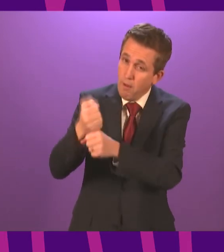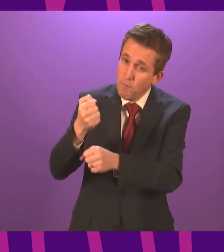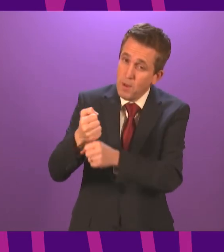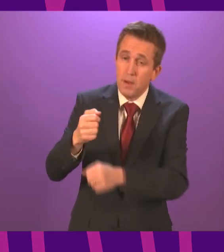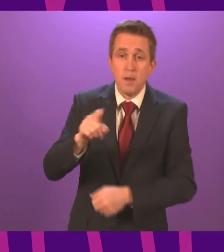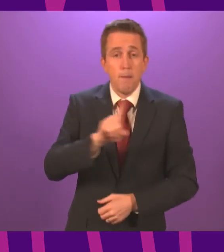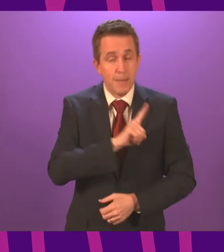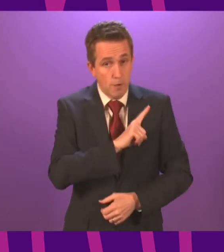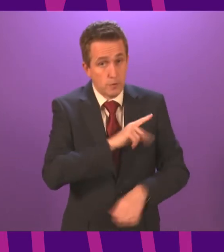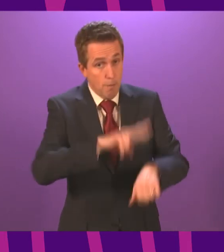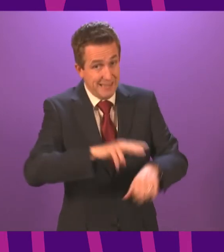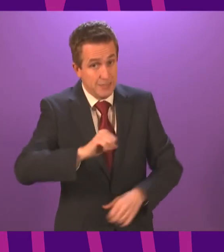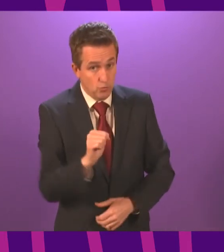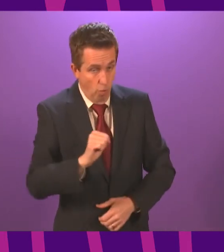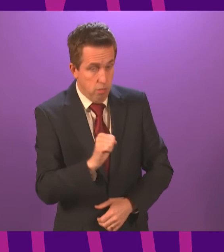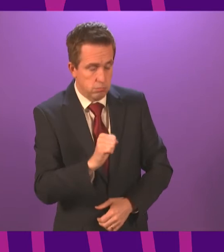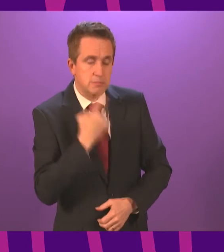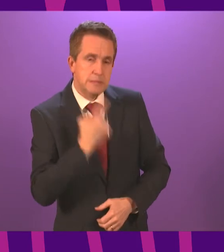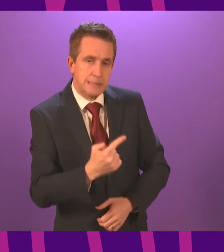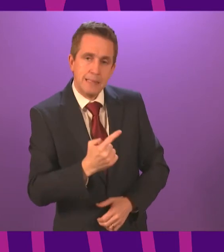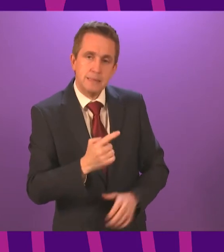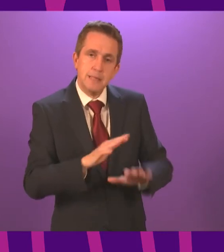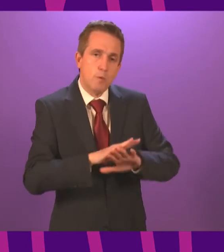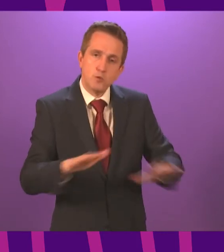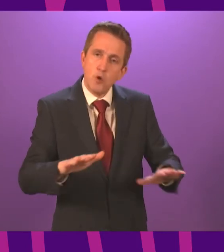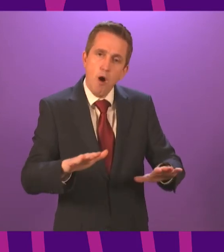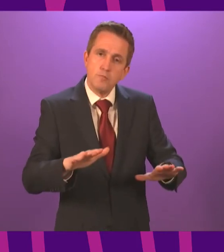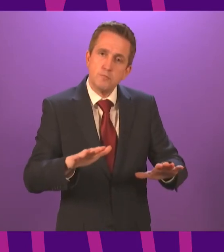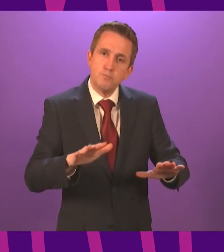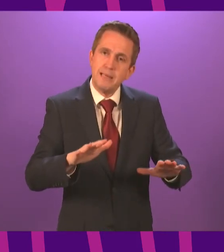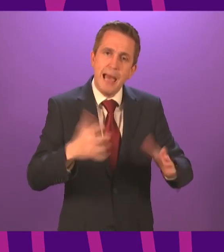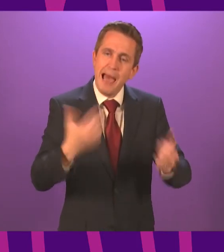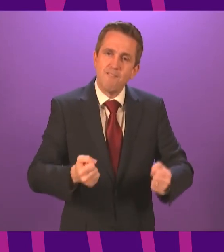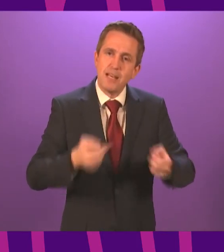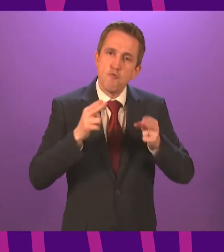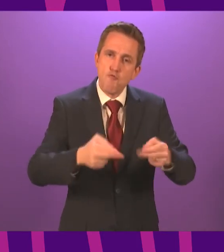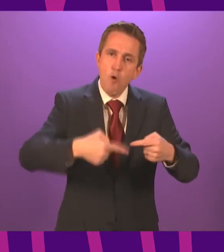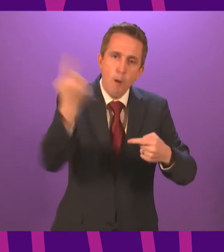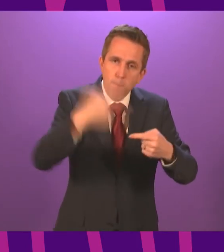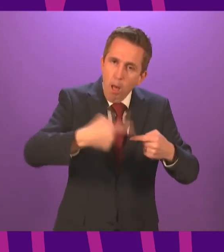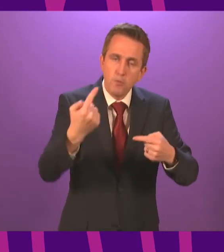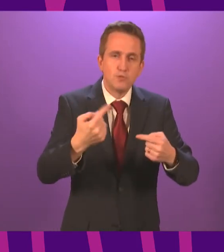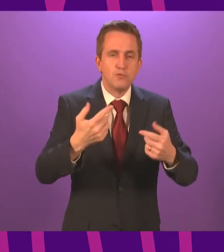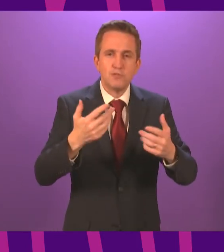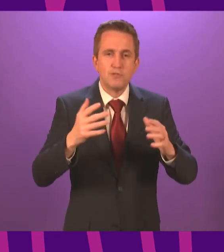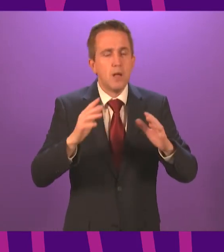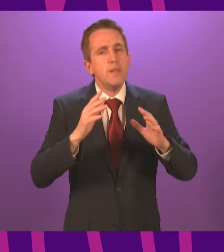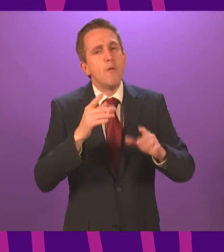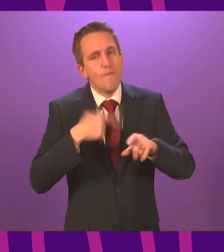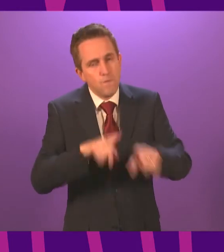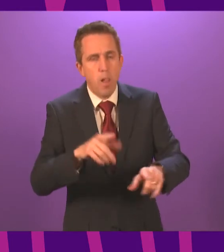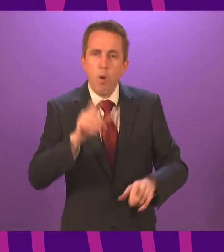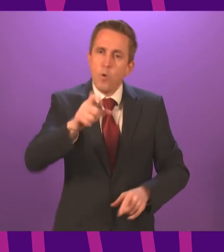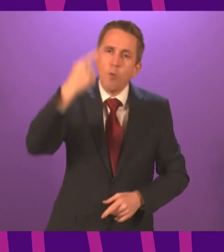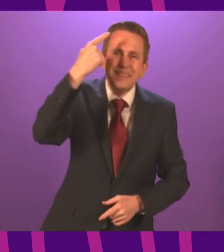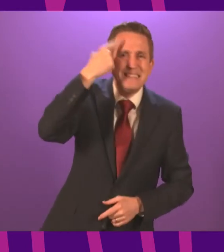reassurance offered by Police Scotland. They have signalled there will be no roadblocks, no specific operation, just common sense